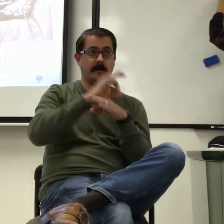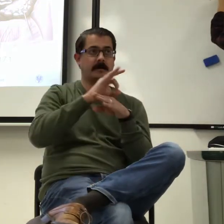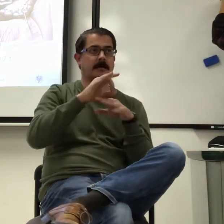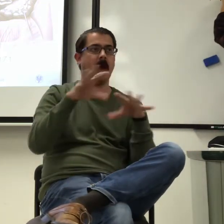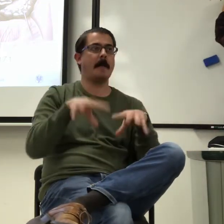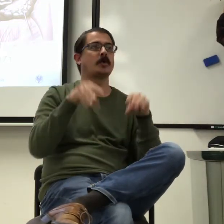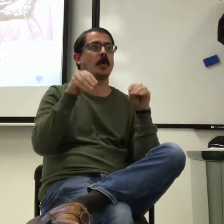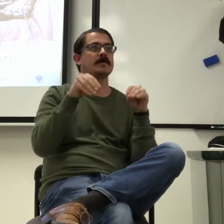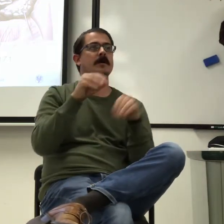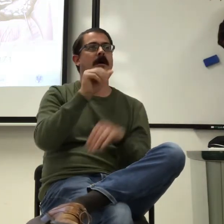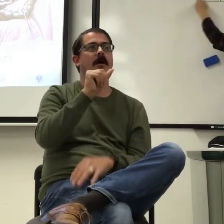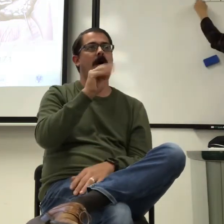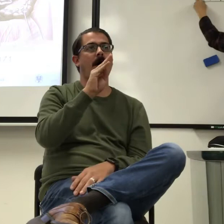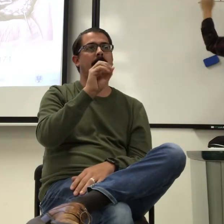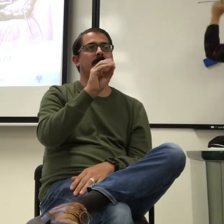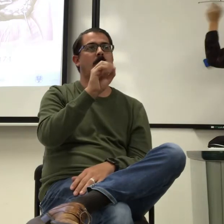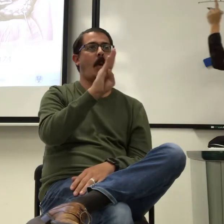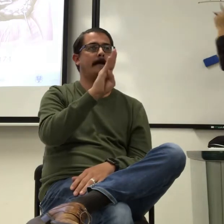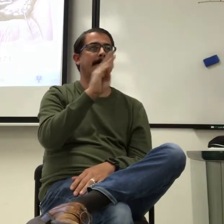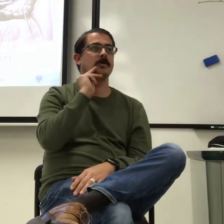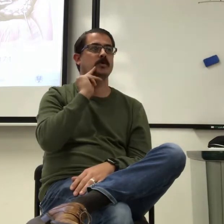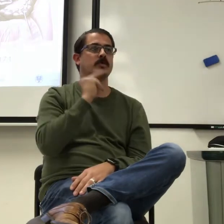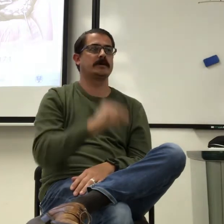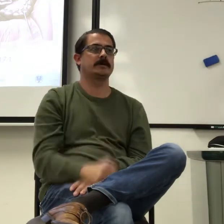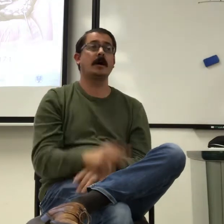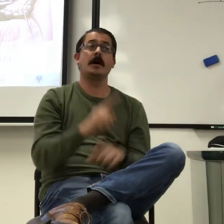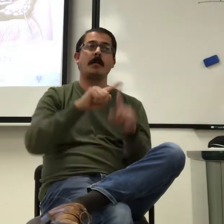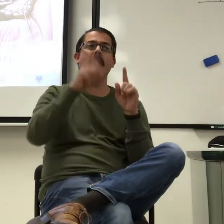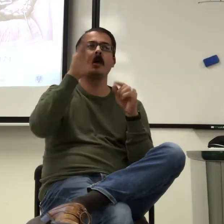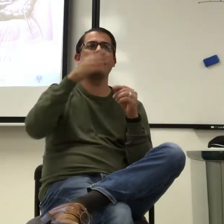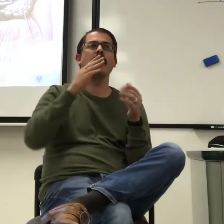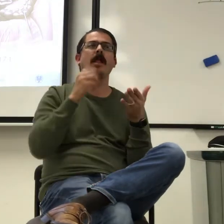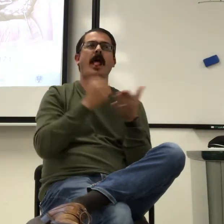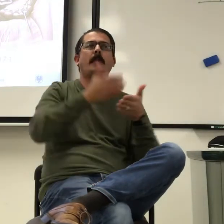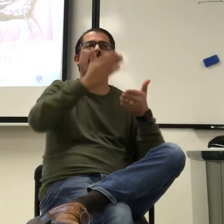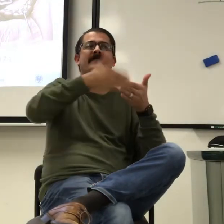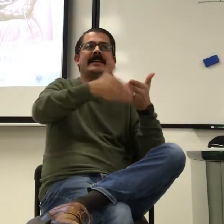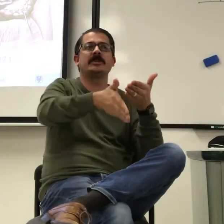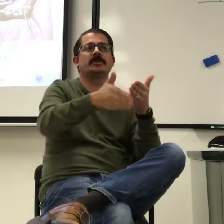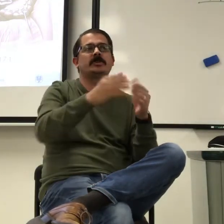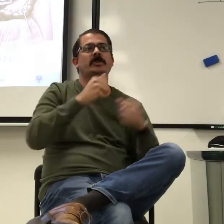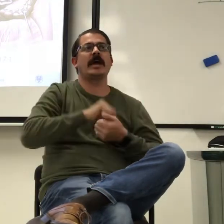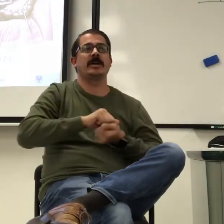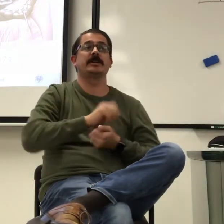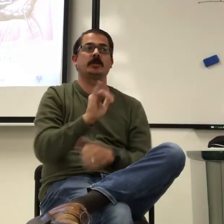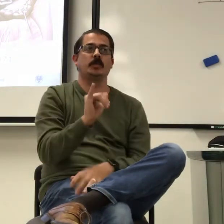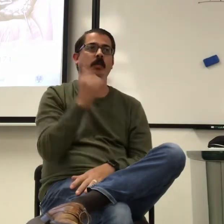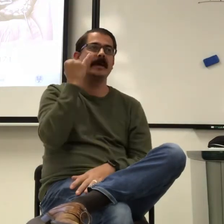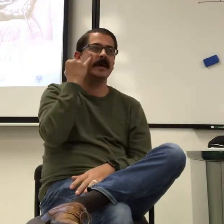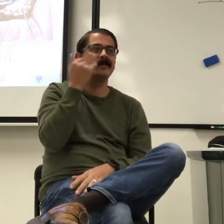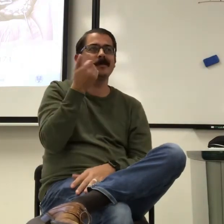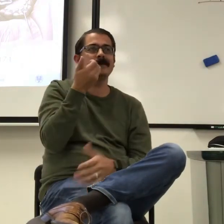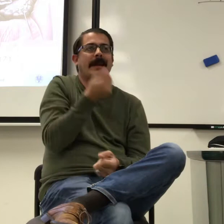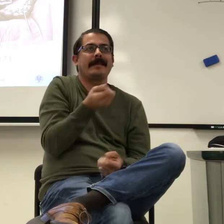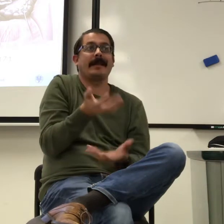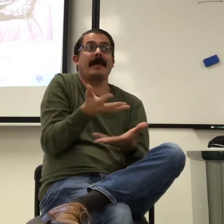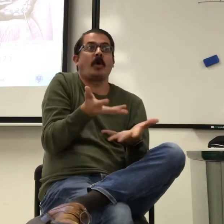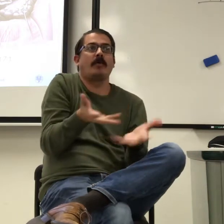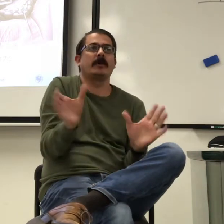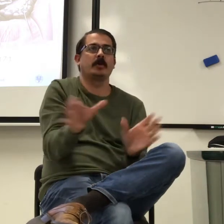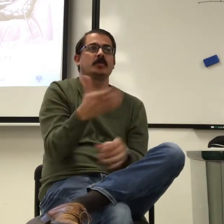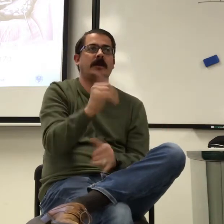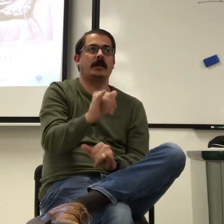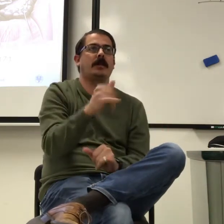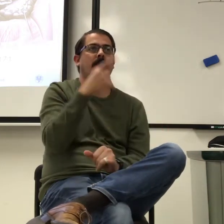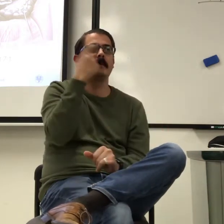absorption. That's the main job. But it'll finish off digestion should there be anything left to do, because